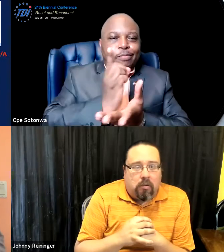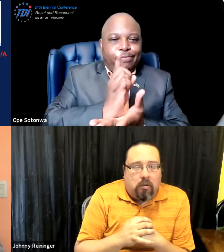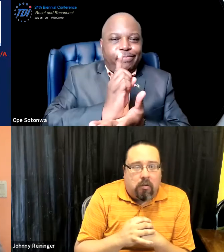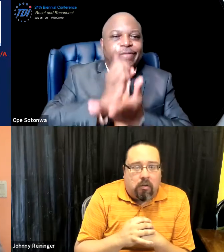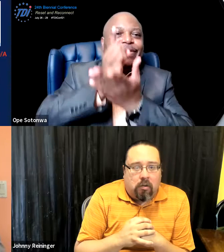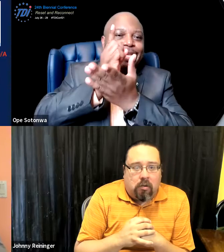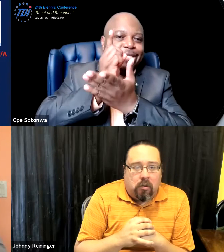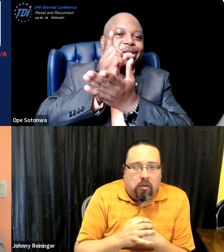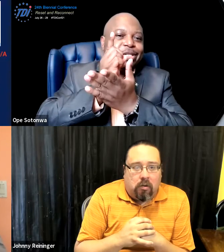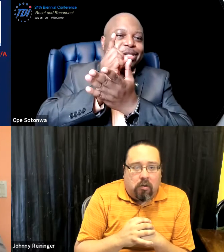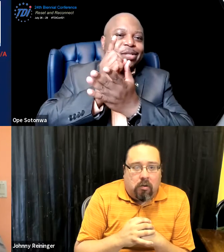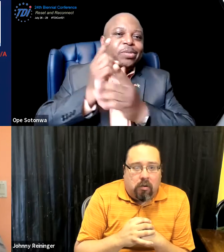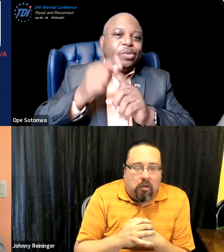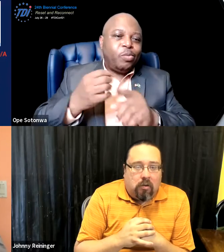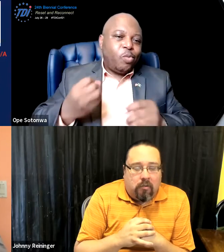Yeah.